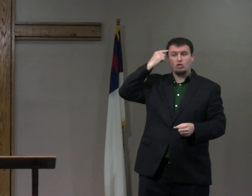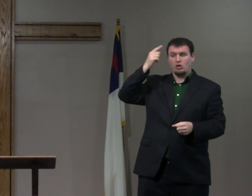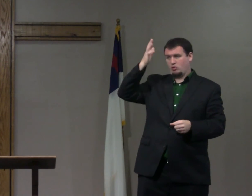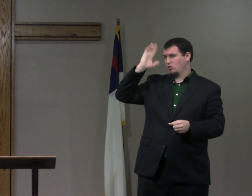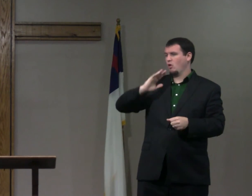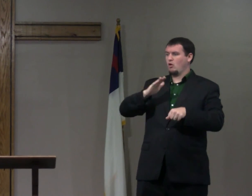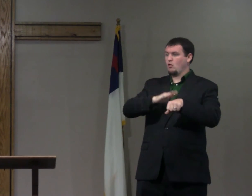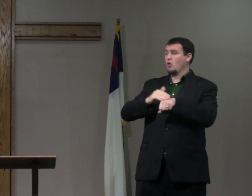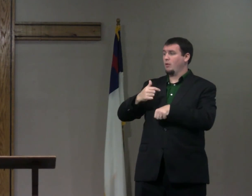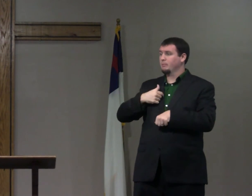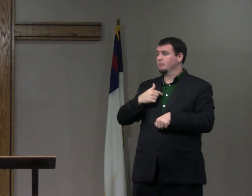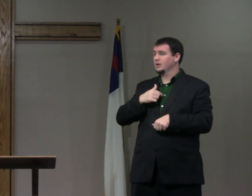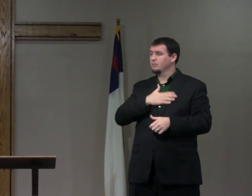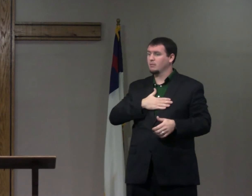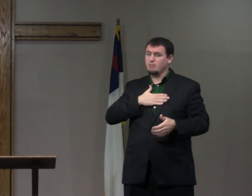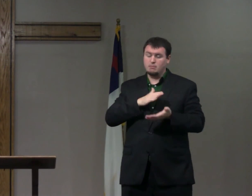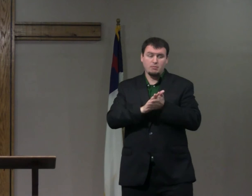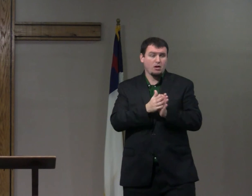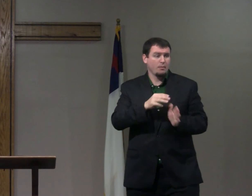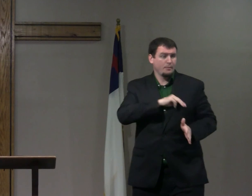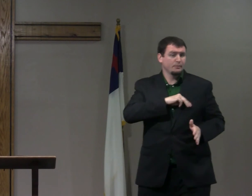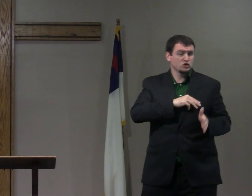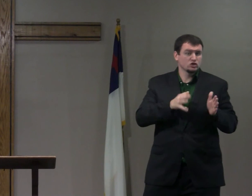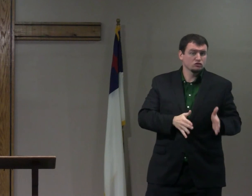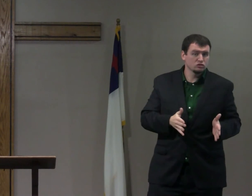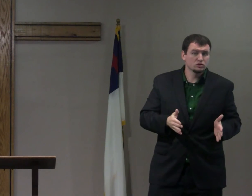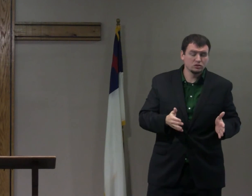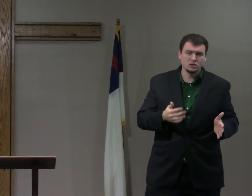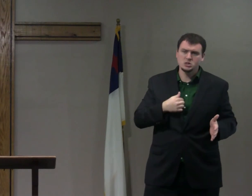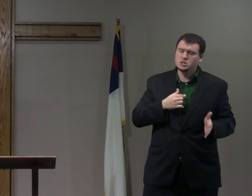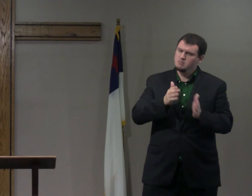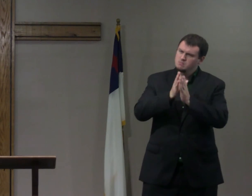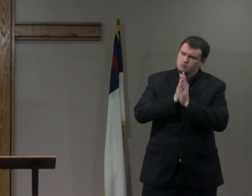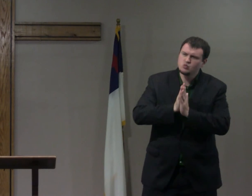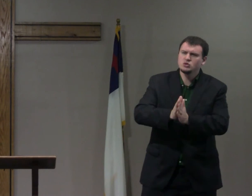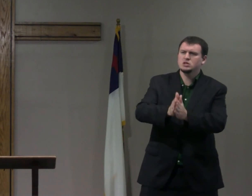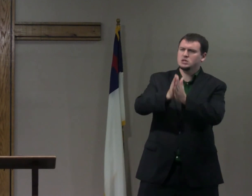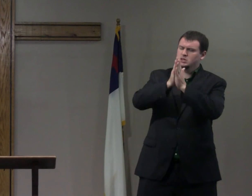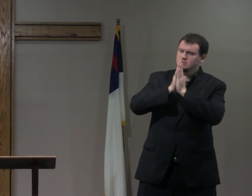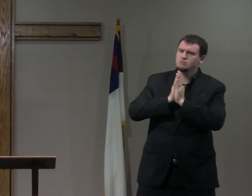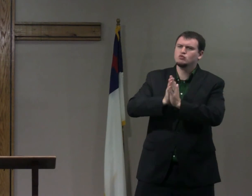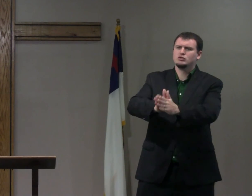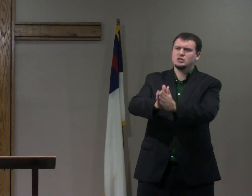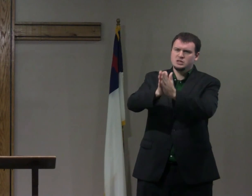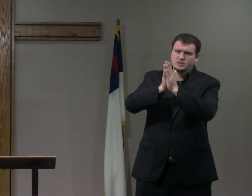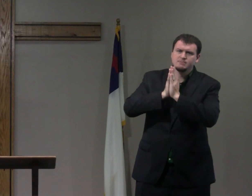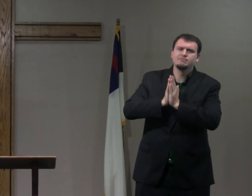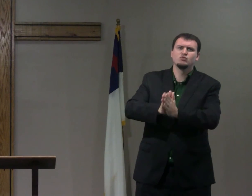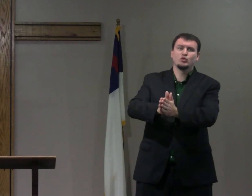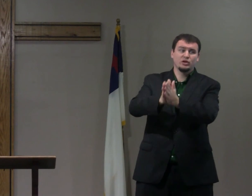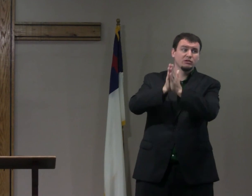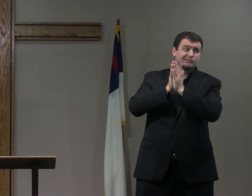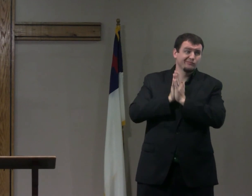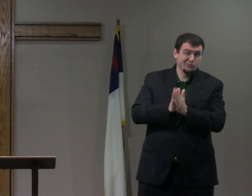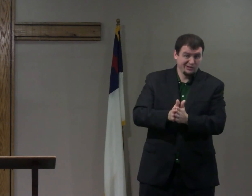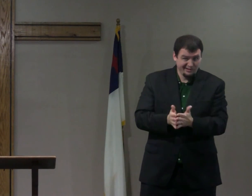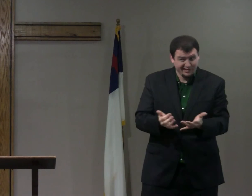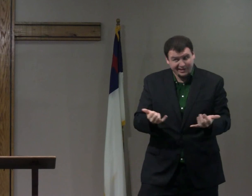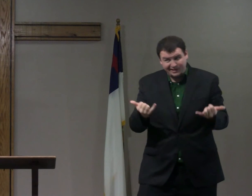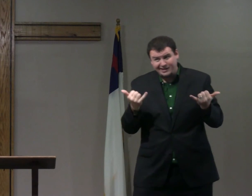For many years, I thought God had called me to be a missionary. I really prayed about it.